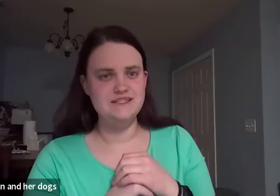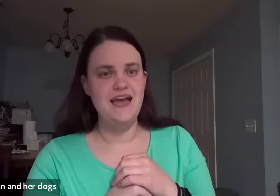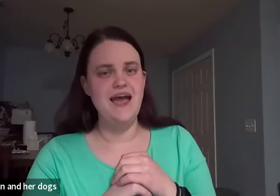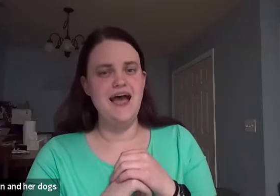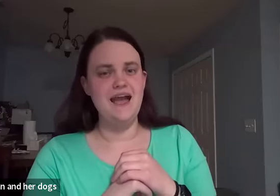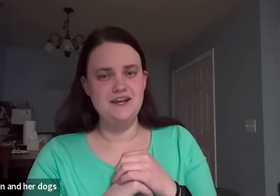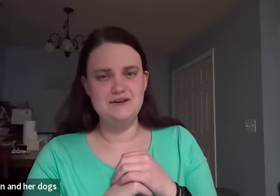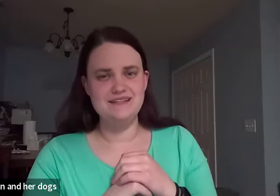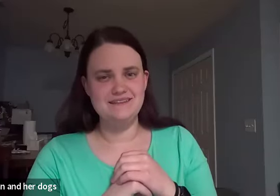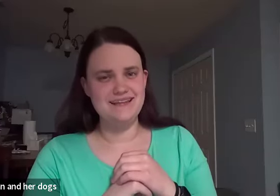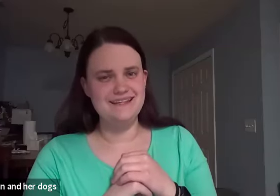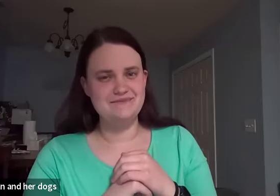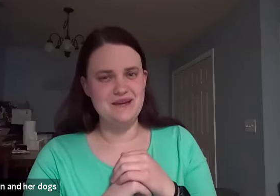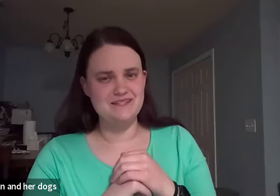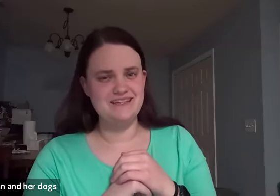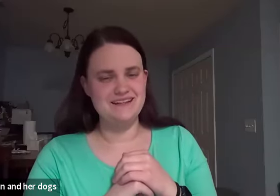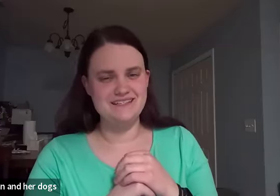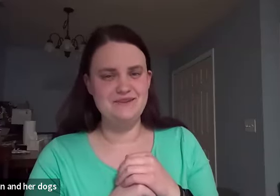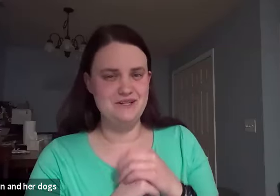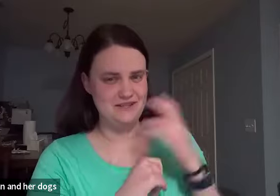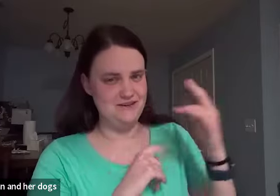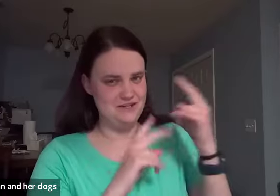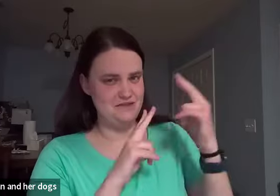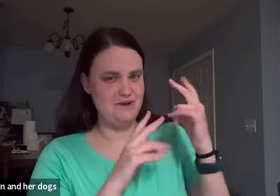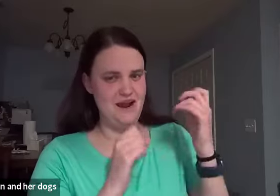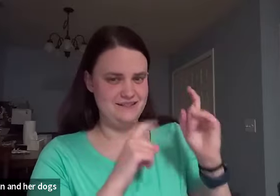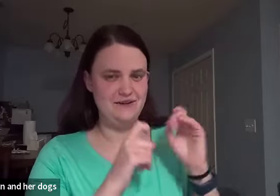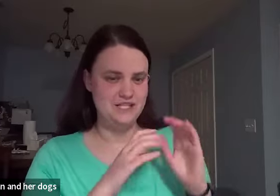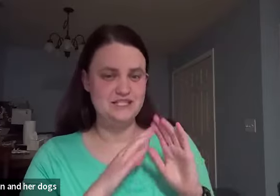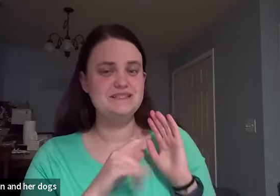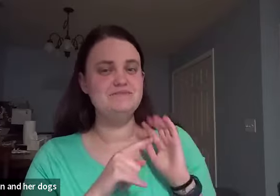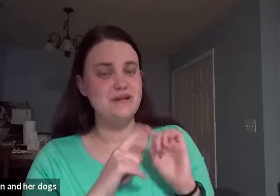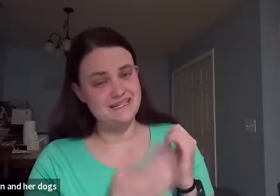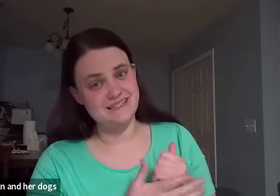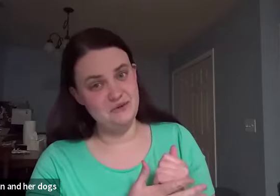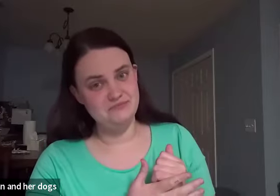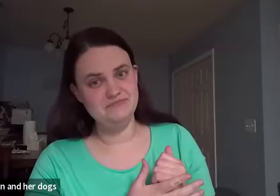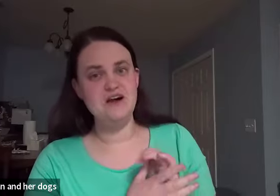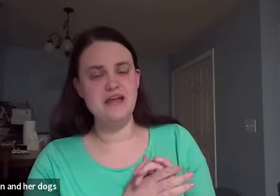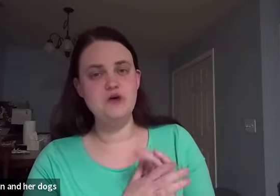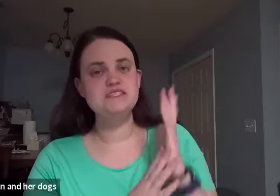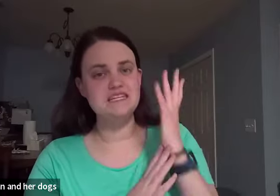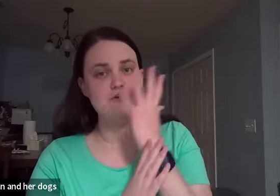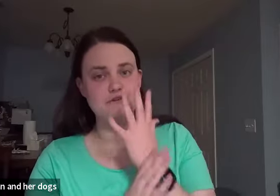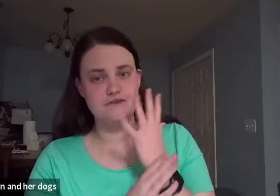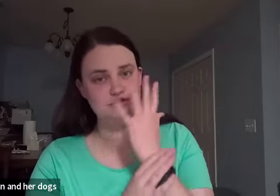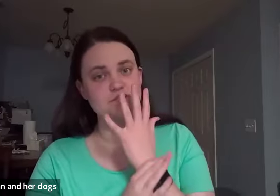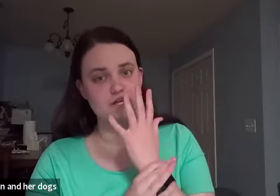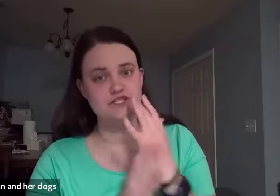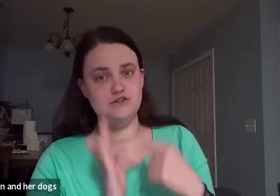questions. I know it's like that is sometimes it's kind of silly when you stare at yourself in the mirror asking questions, but it does help. It helps to see how your facial expressions